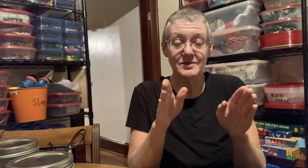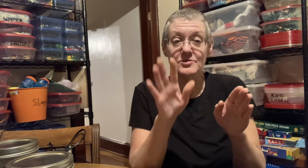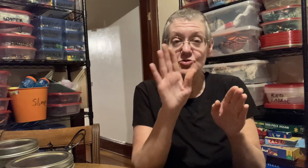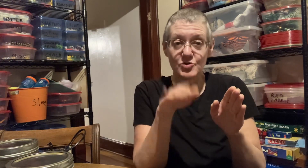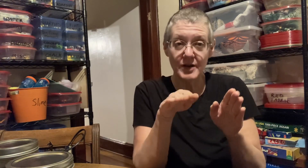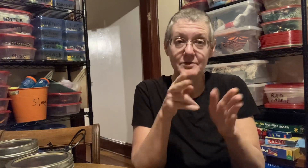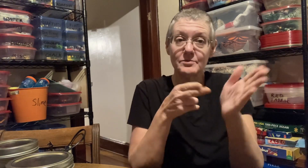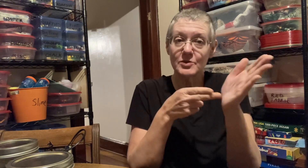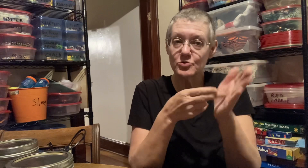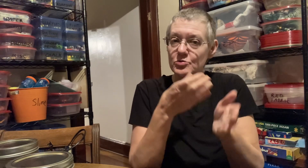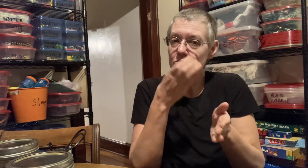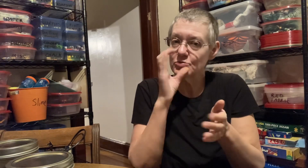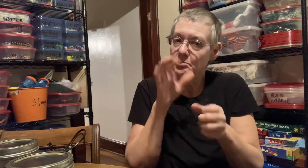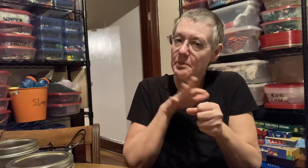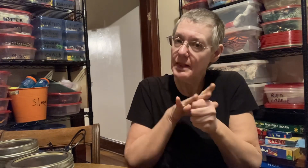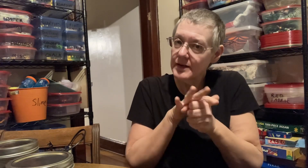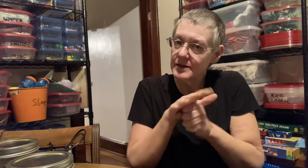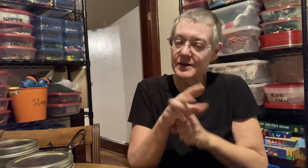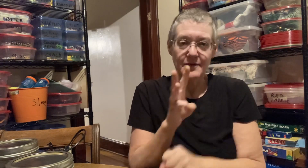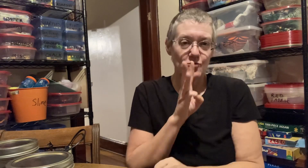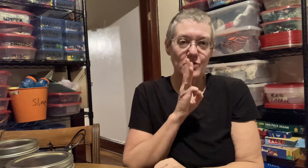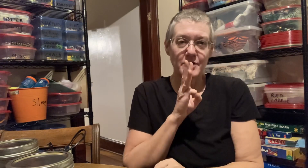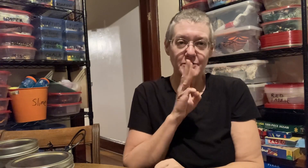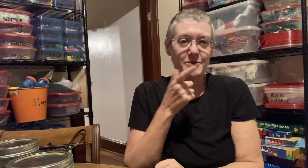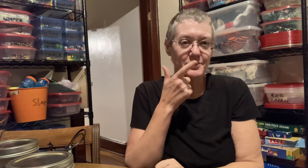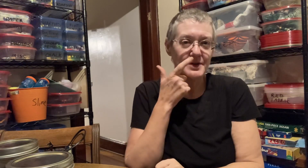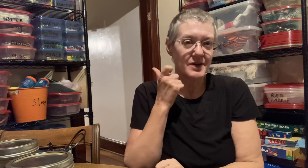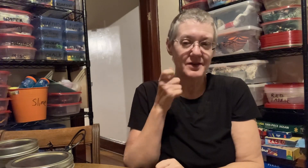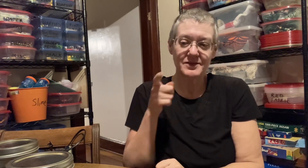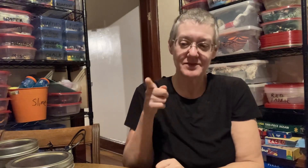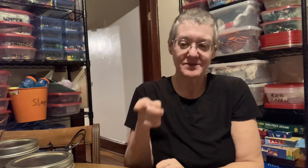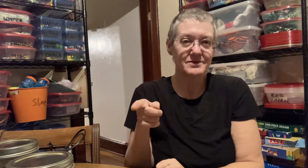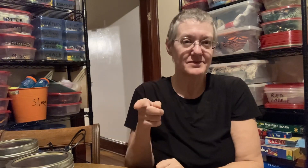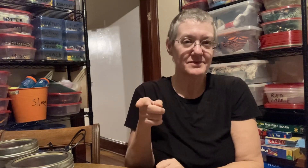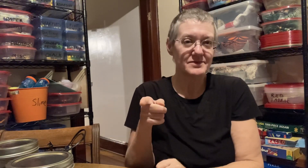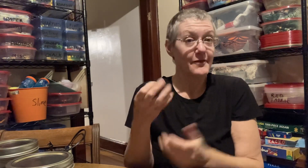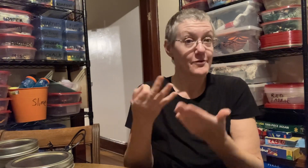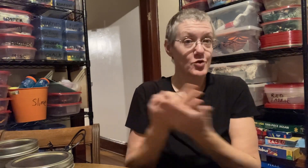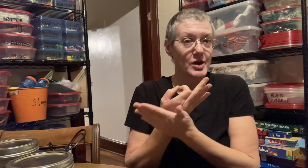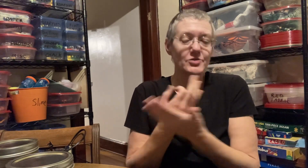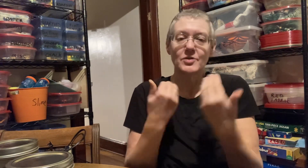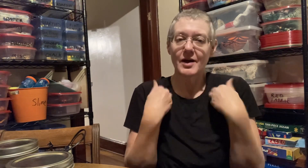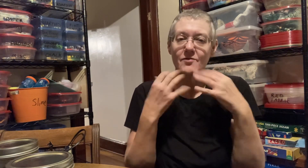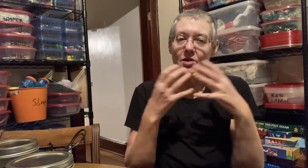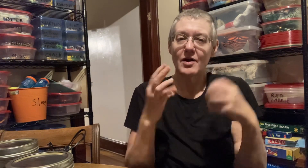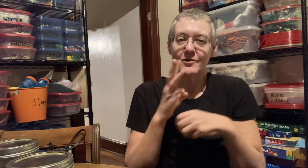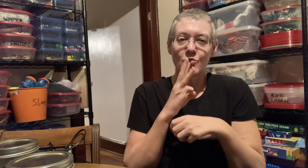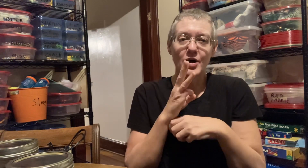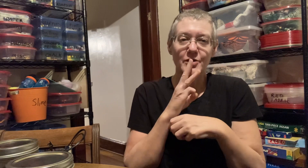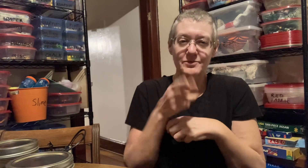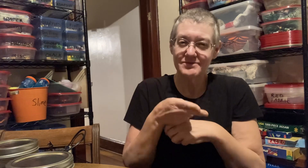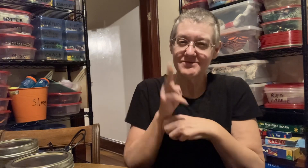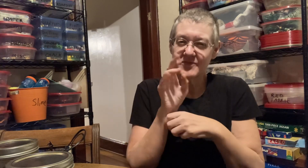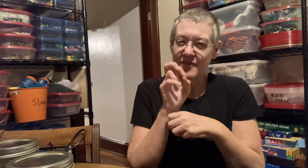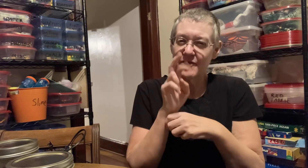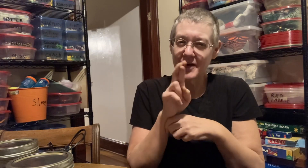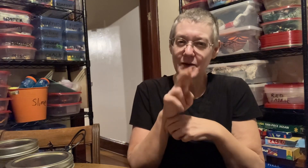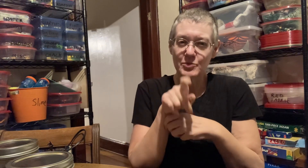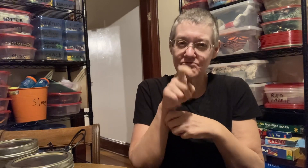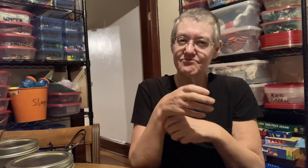And use it a variety of ways. But make sure you drink a lot of water, because when these are fresh, they have a lot of water content. They're very